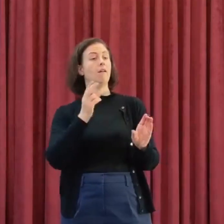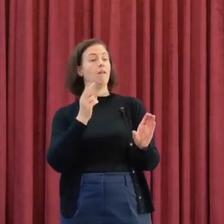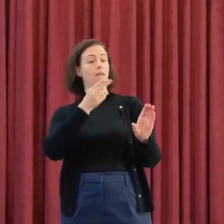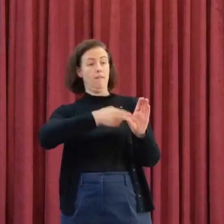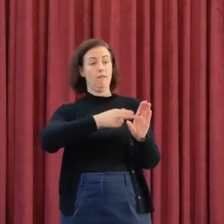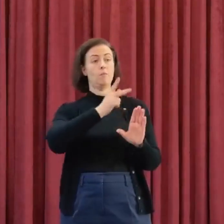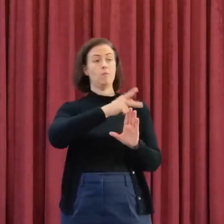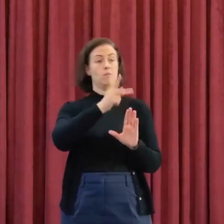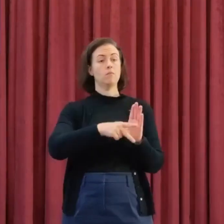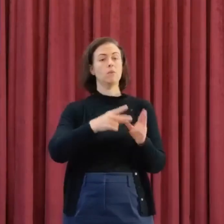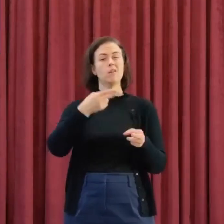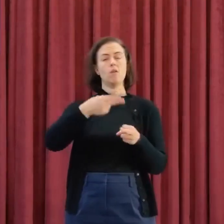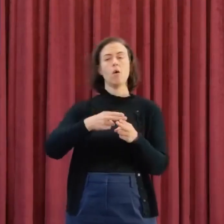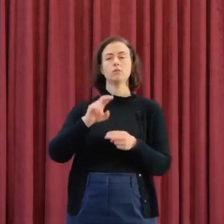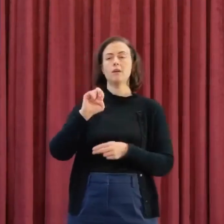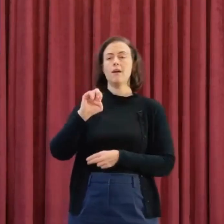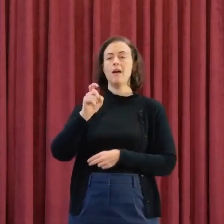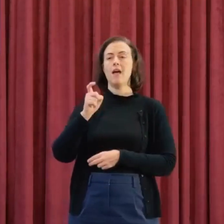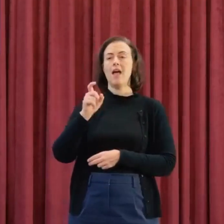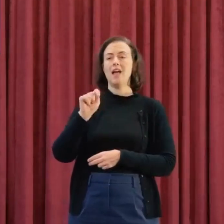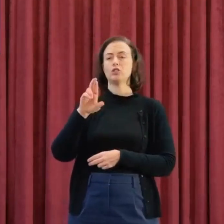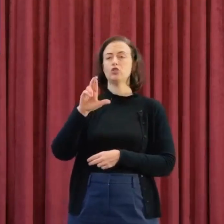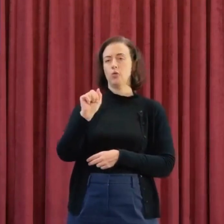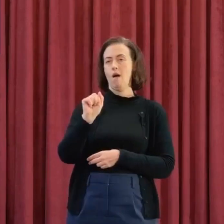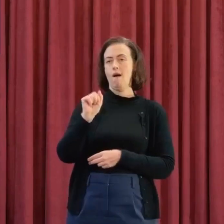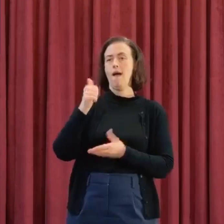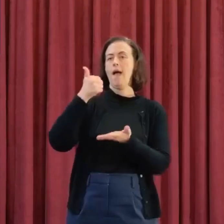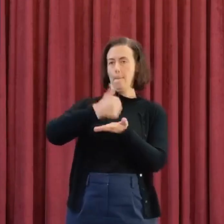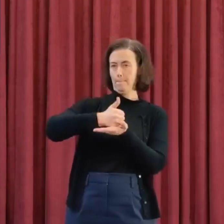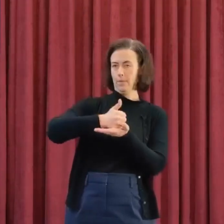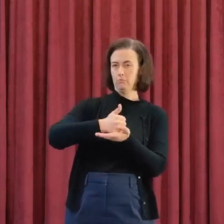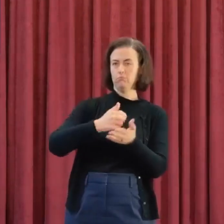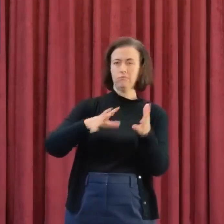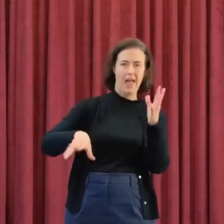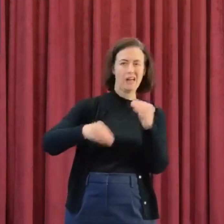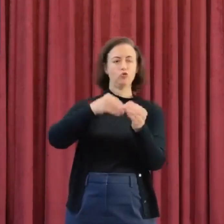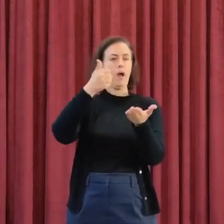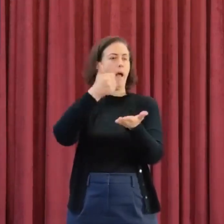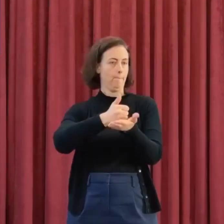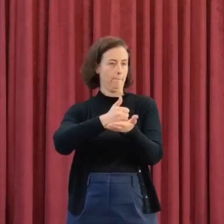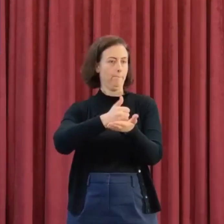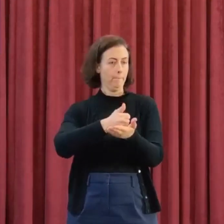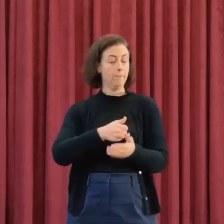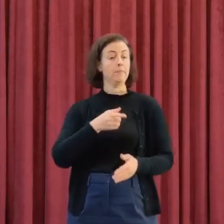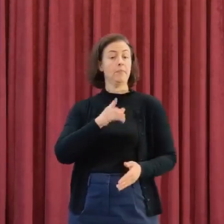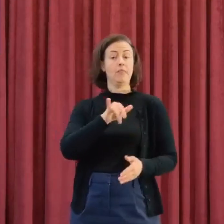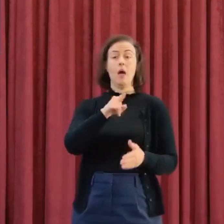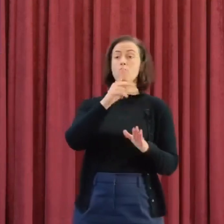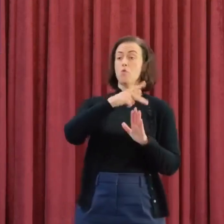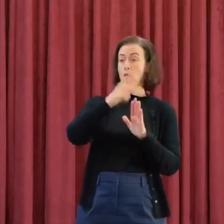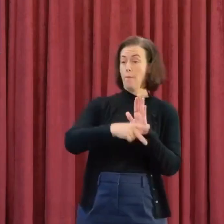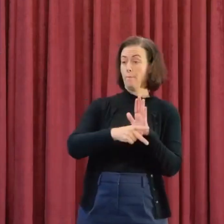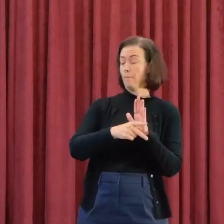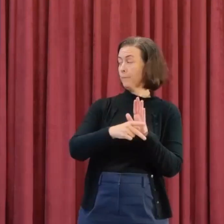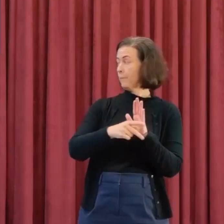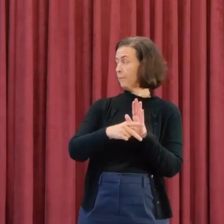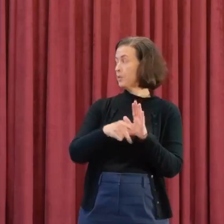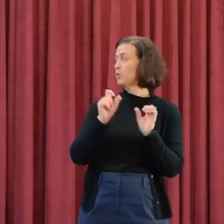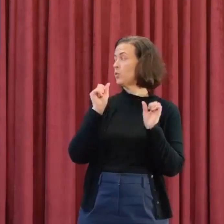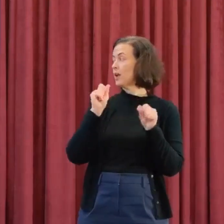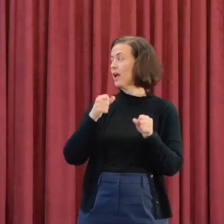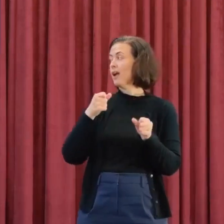Extra Help. And when you have an Extra Help program, you can join the